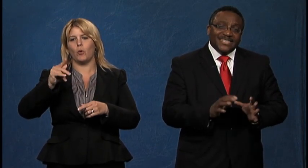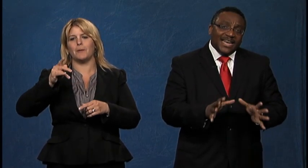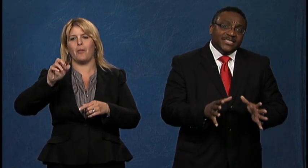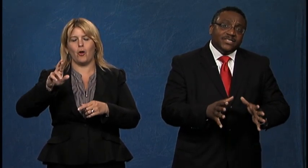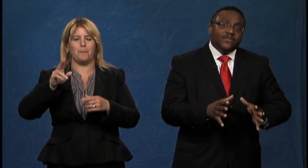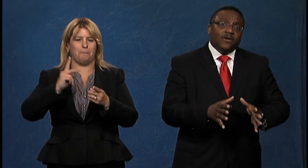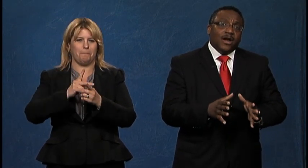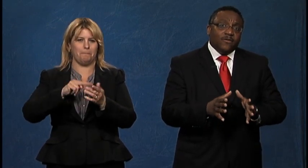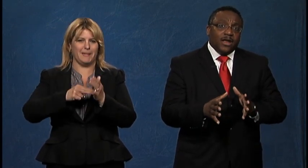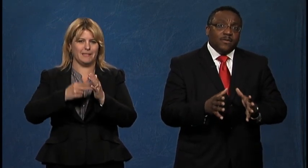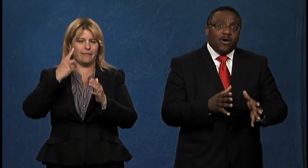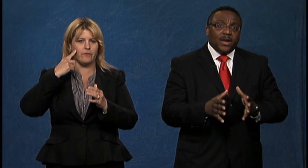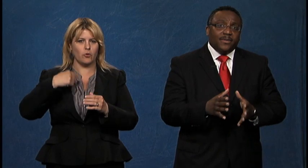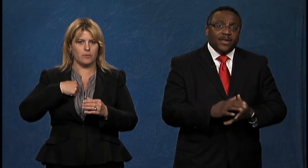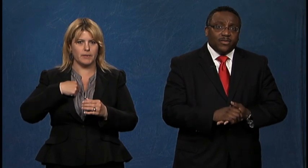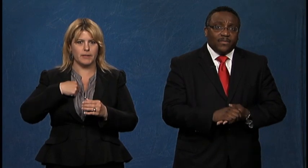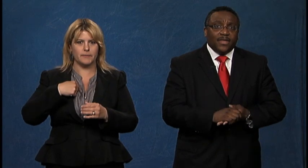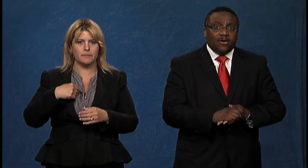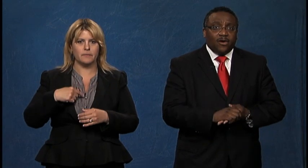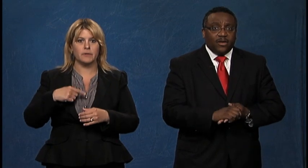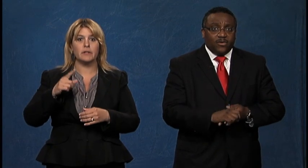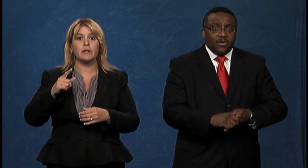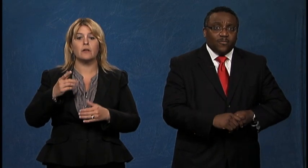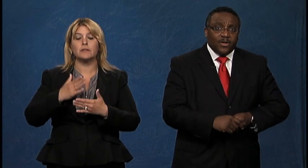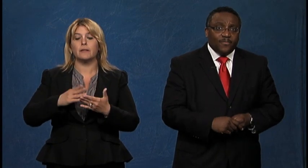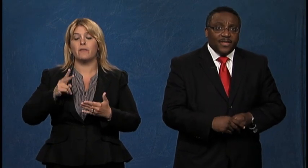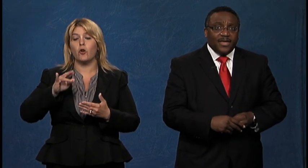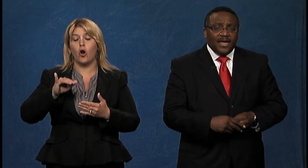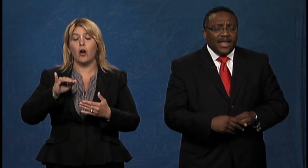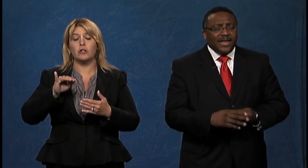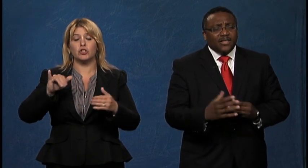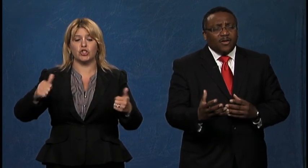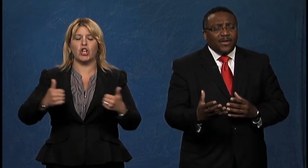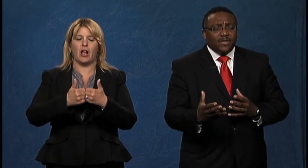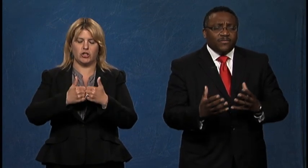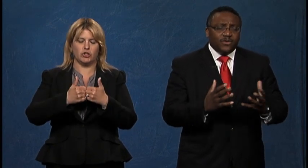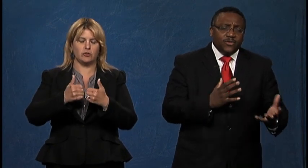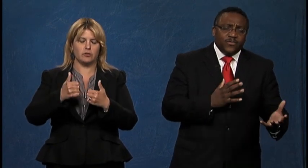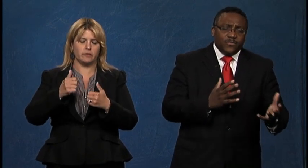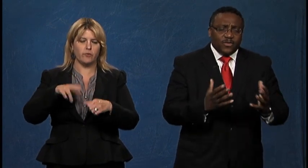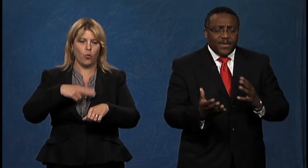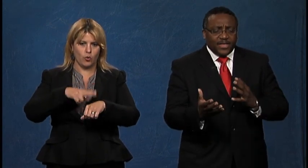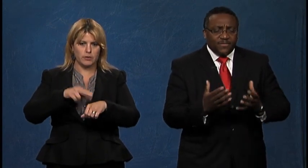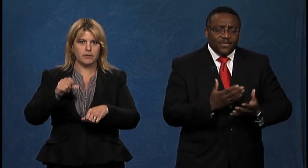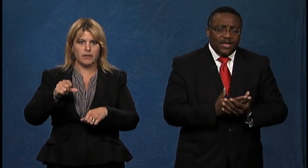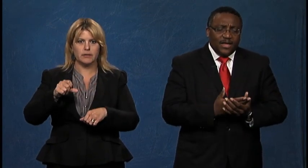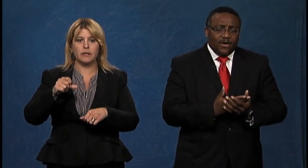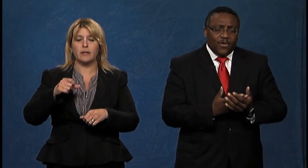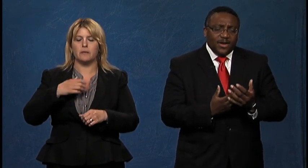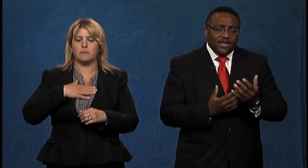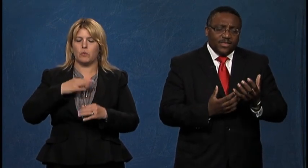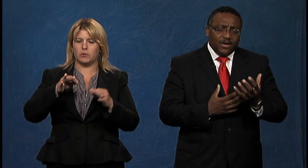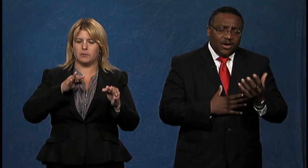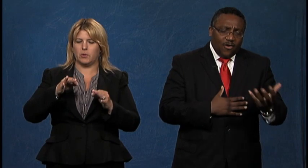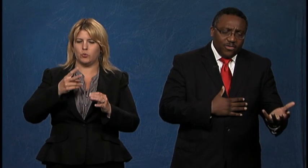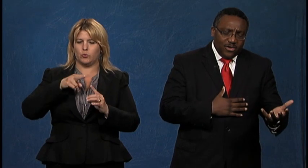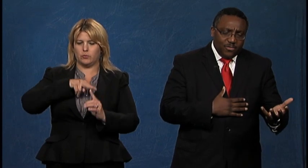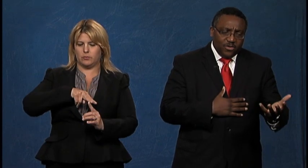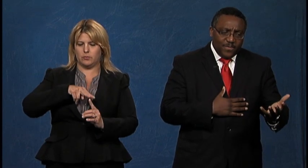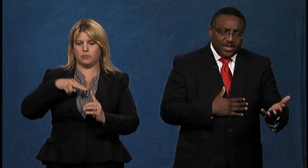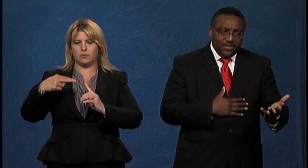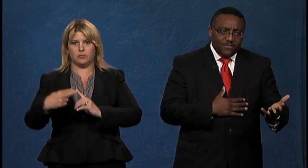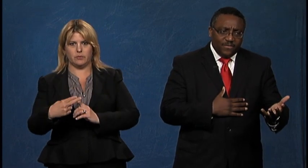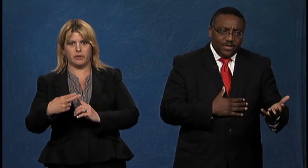The challenges to VRI in the marketplace are something that are a concern as well. And I need to talk about this from two different perspectives. One is the call